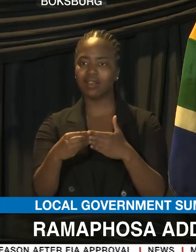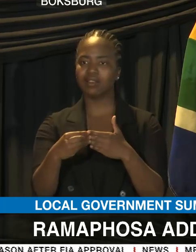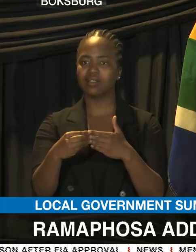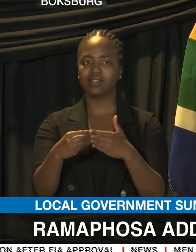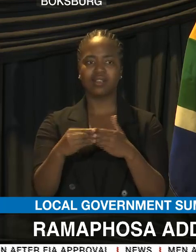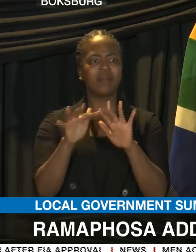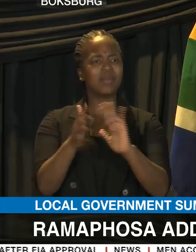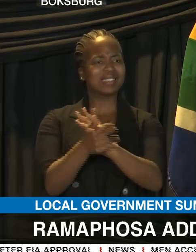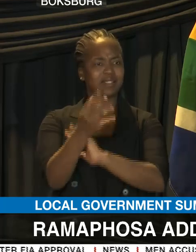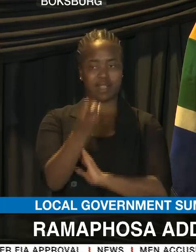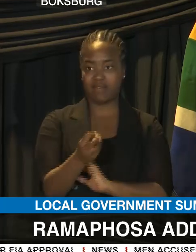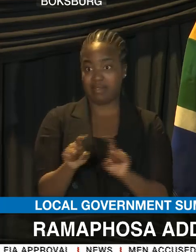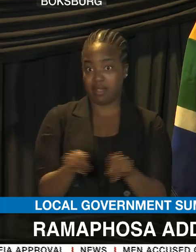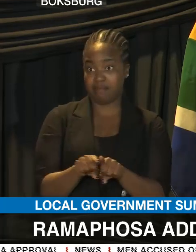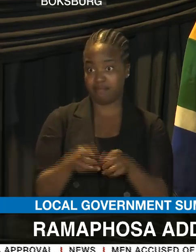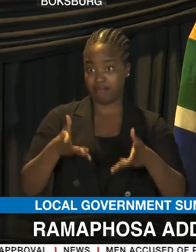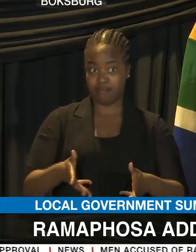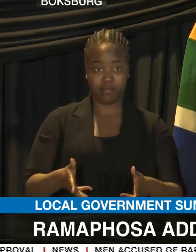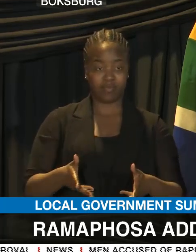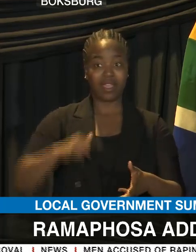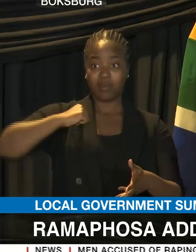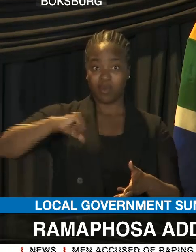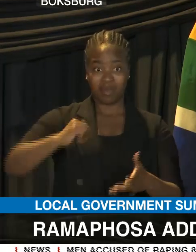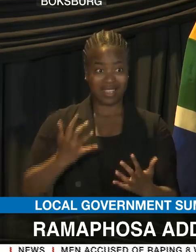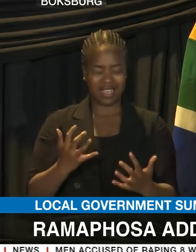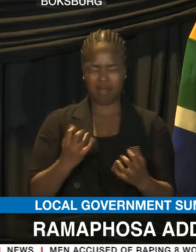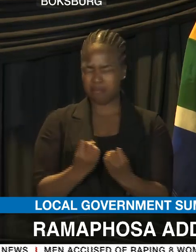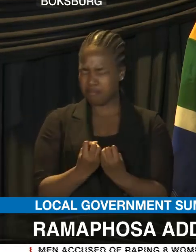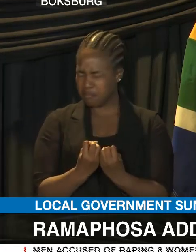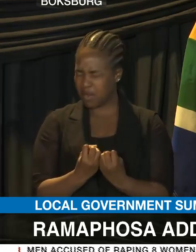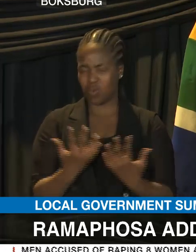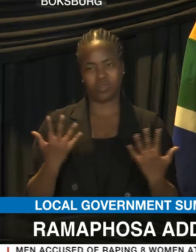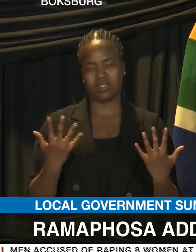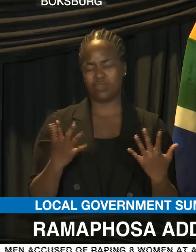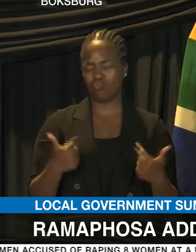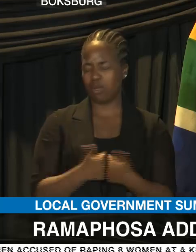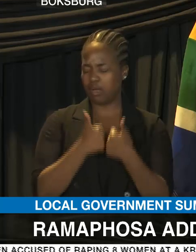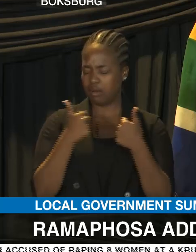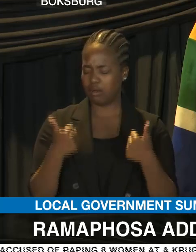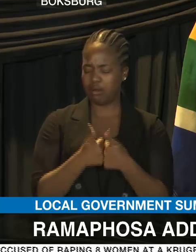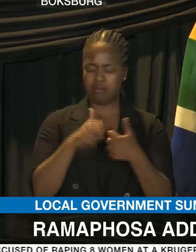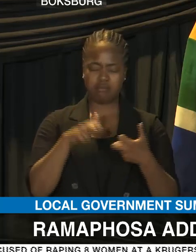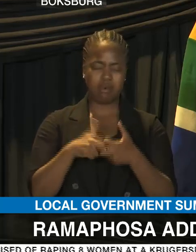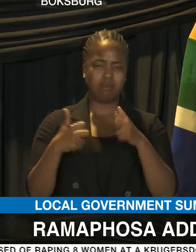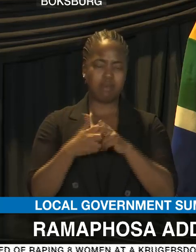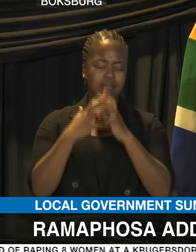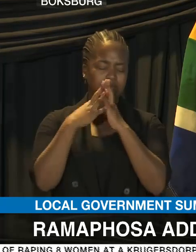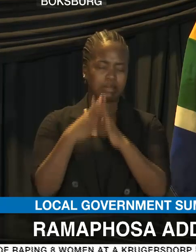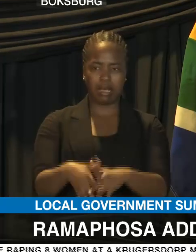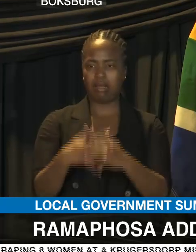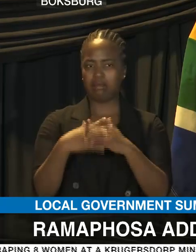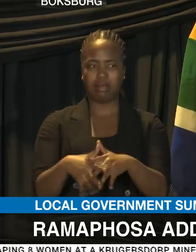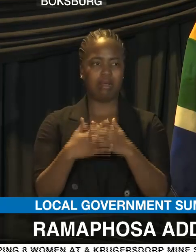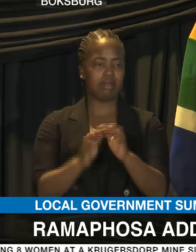And it is at this level where we've had most of our challenges, where people in